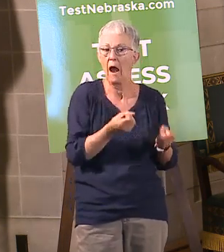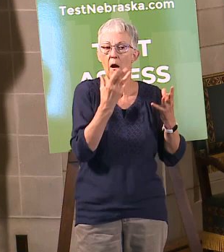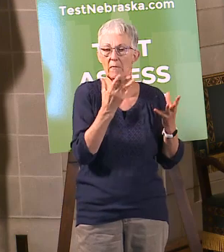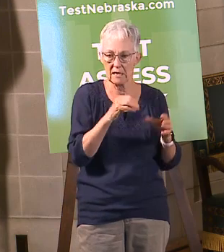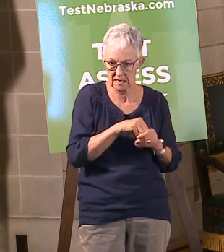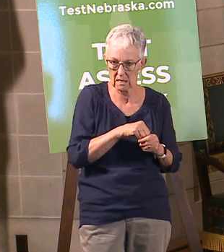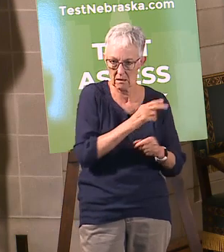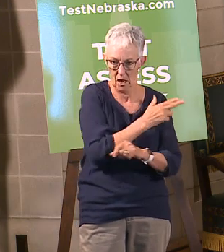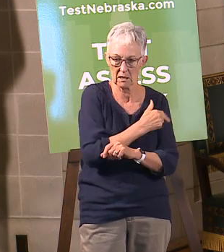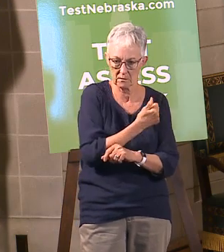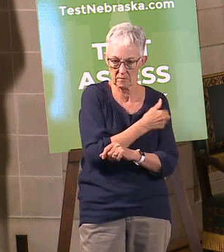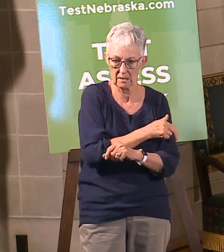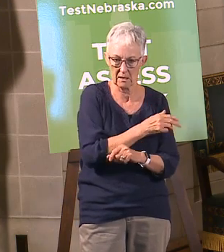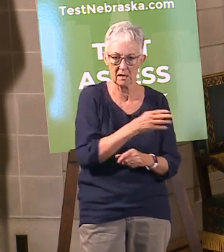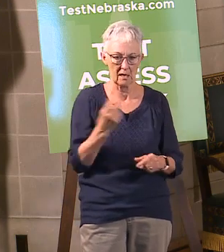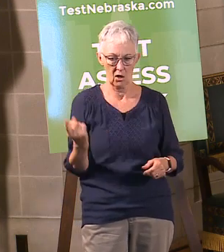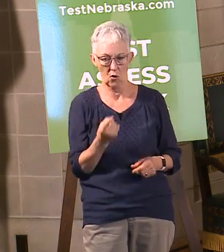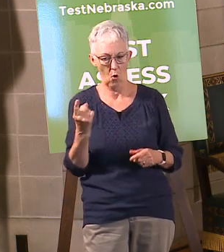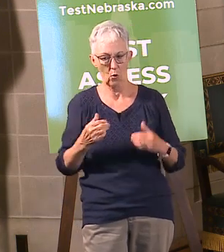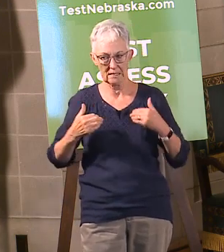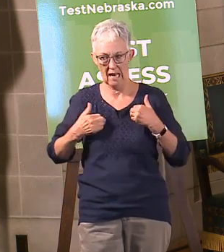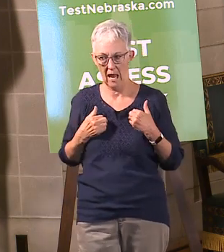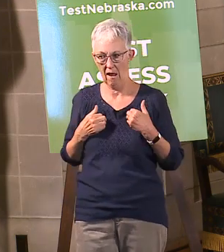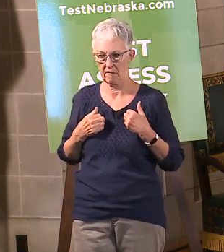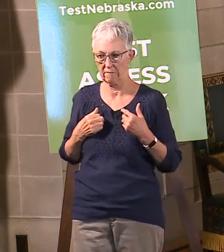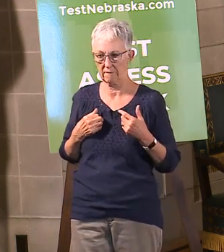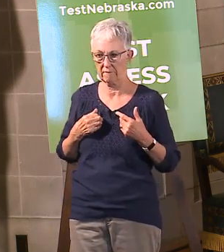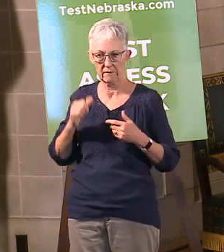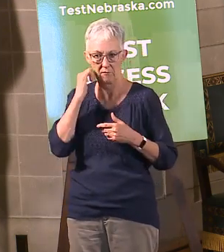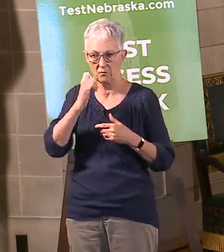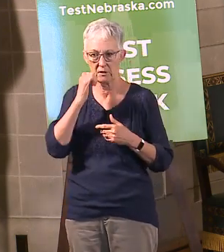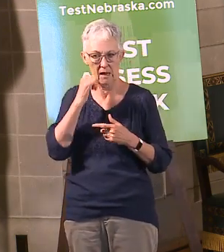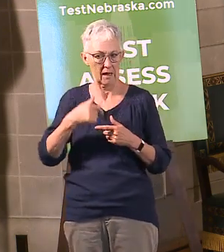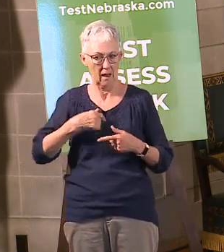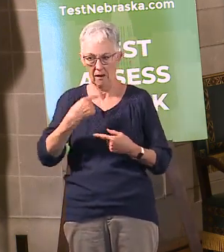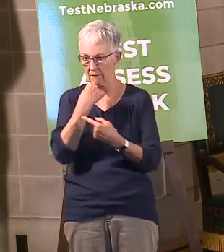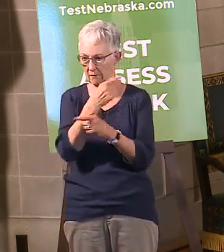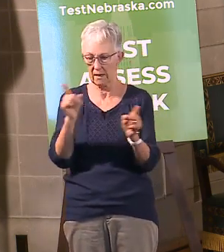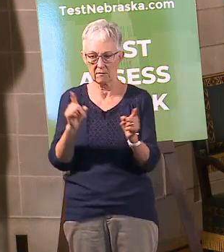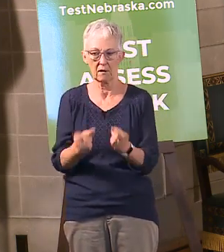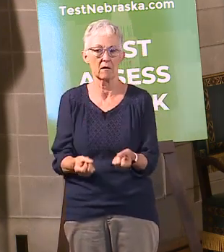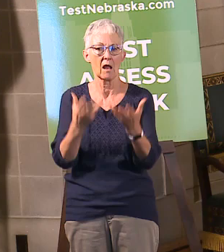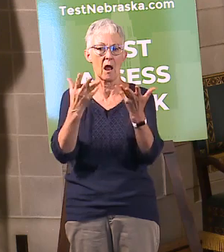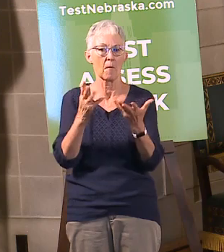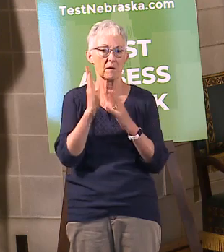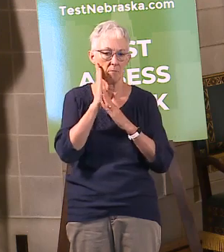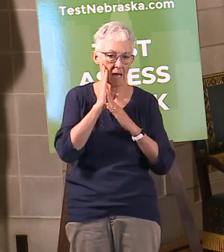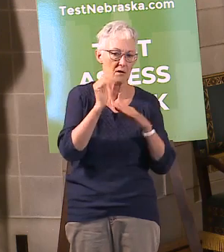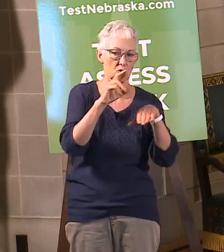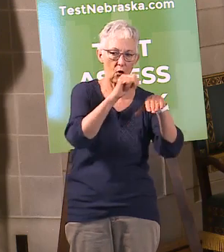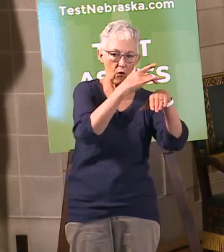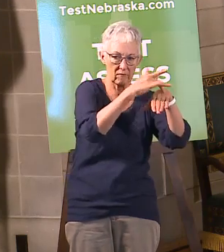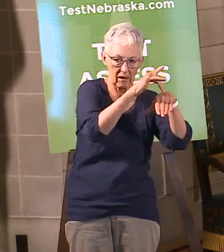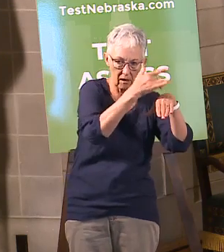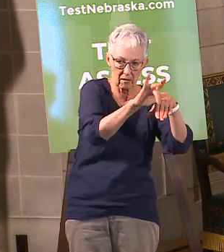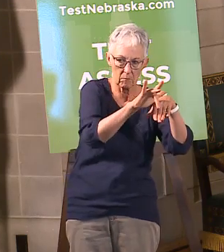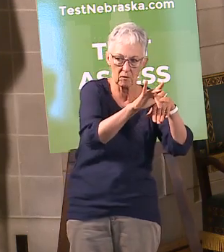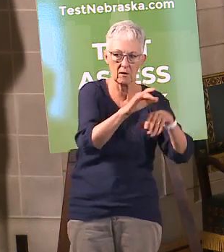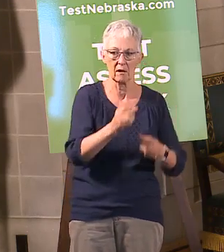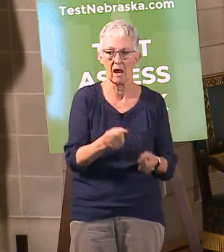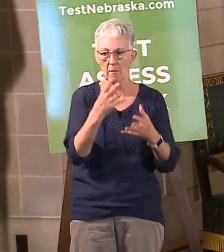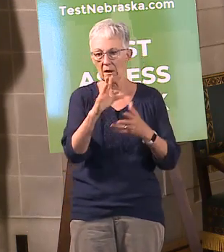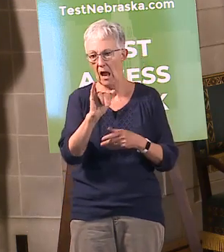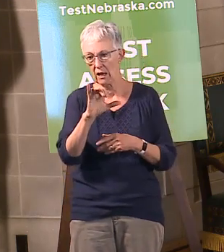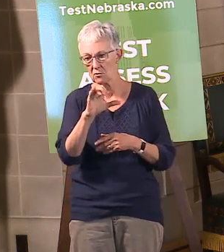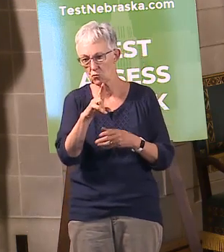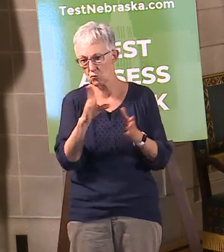to the percentage of hospital beds available, ICU beds available, and ventilators. However, we can also start looking at other public dashboards with regard to that as